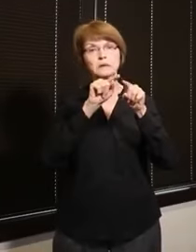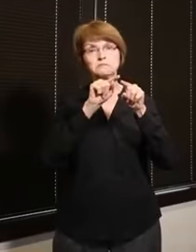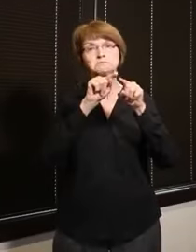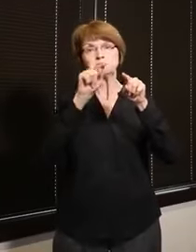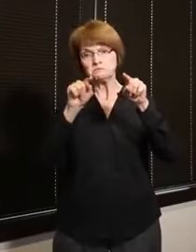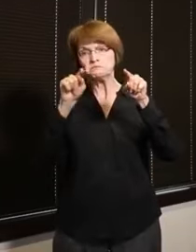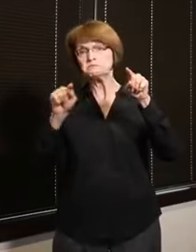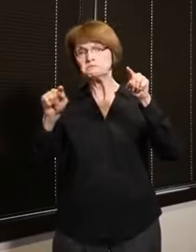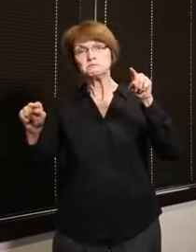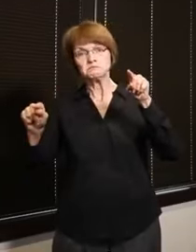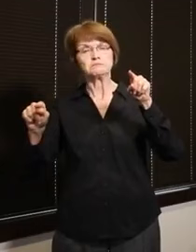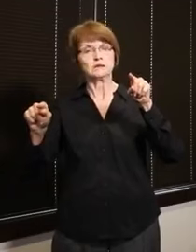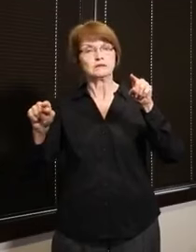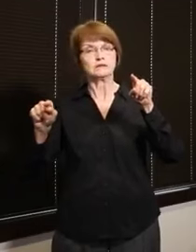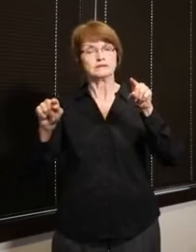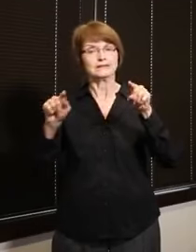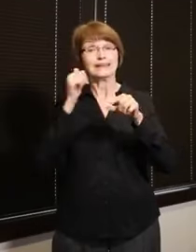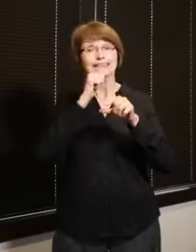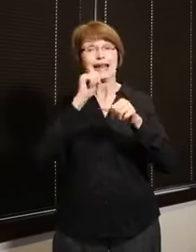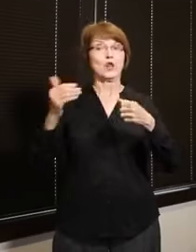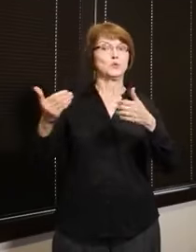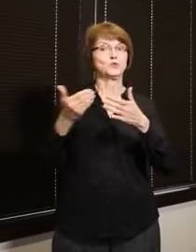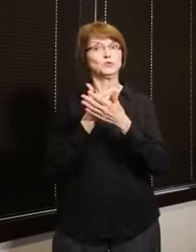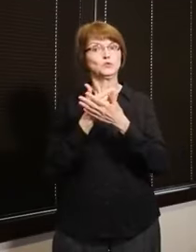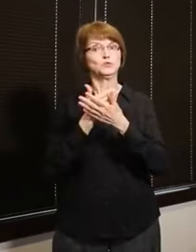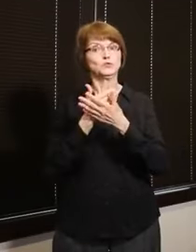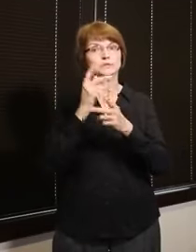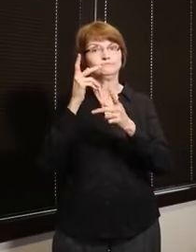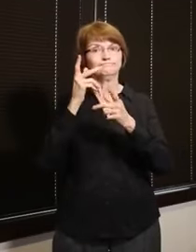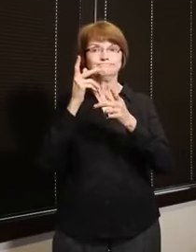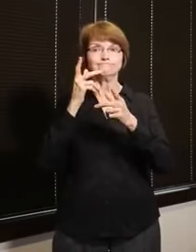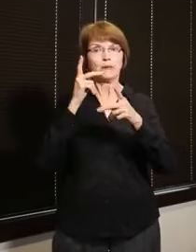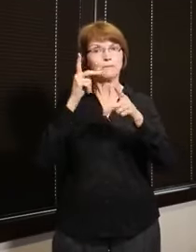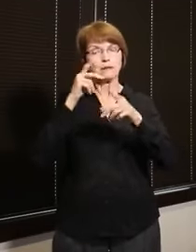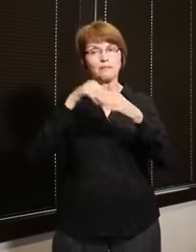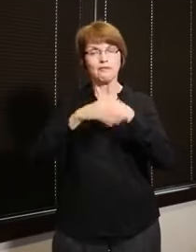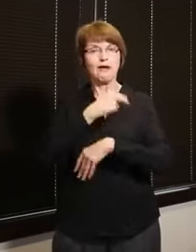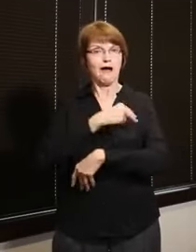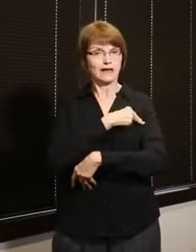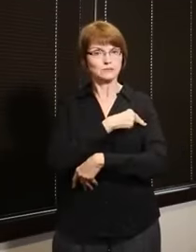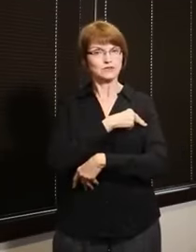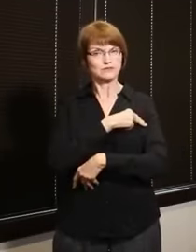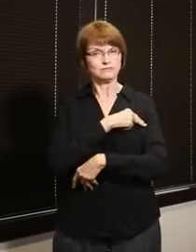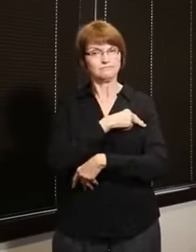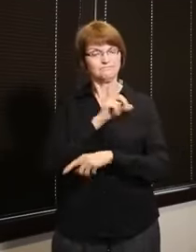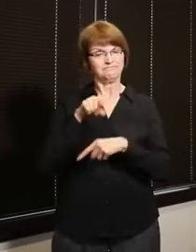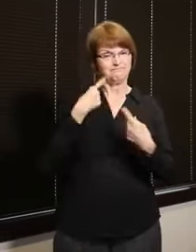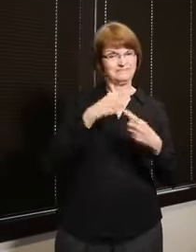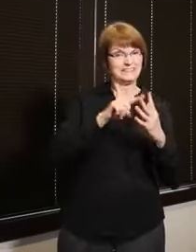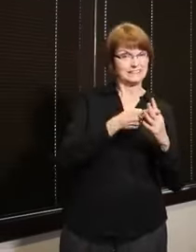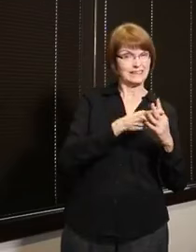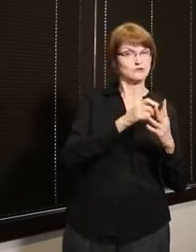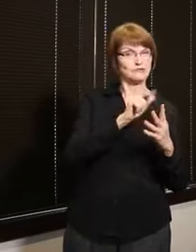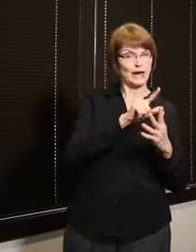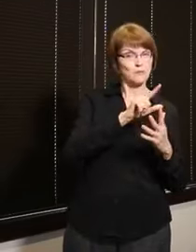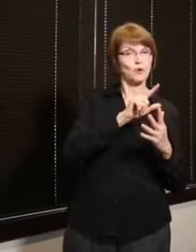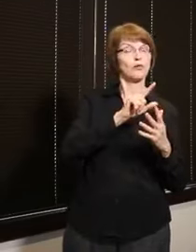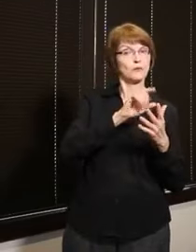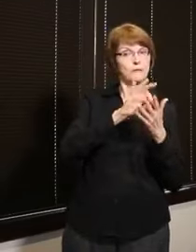this is the trend in daily new hospital admissions that we've been tracking since early April. The rolling average still shows